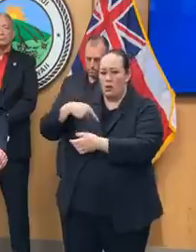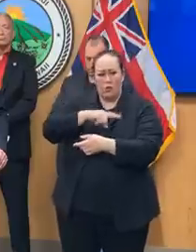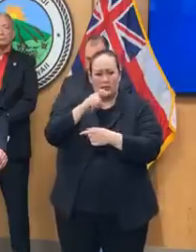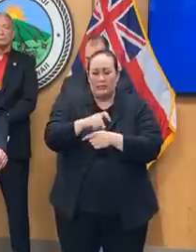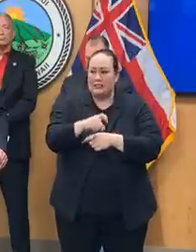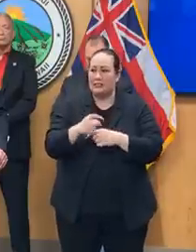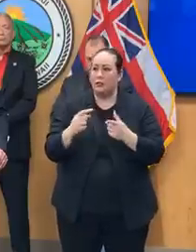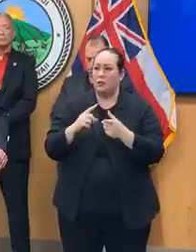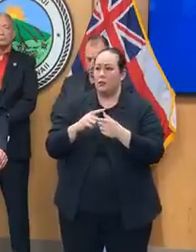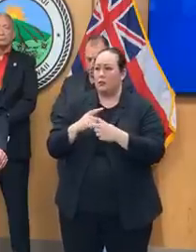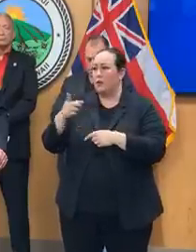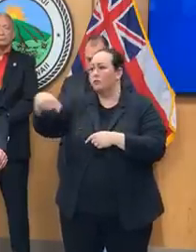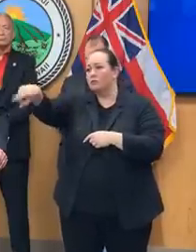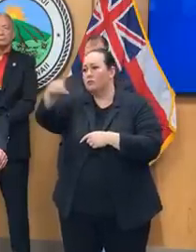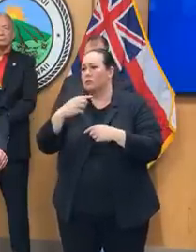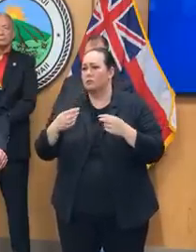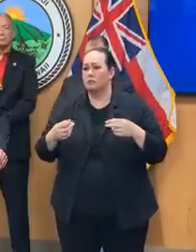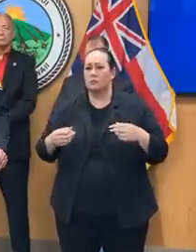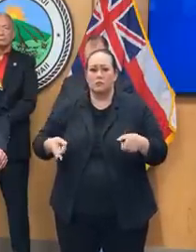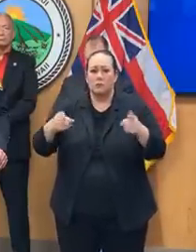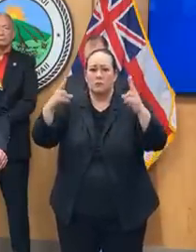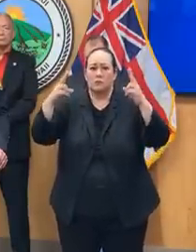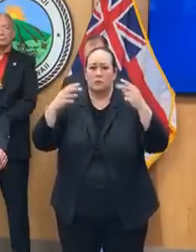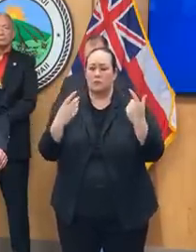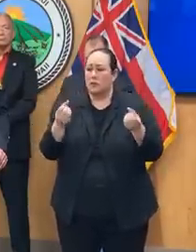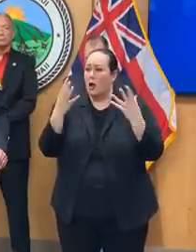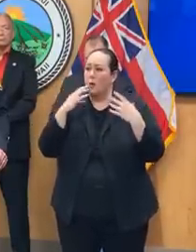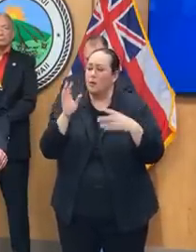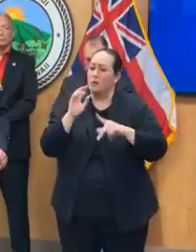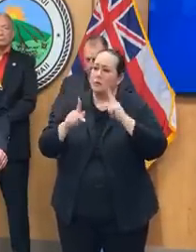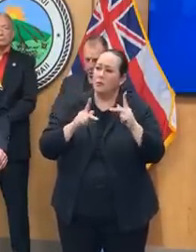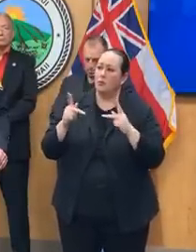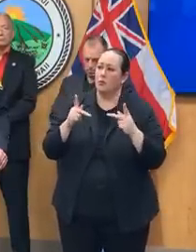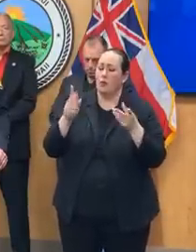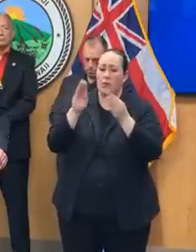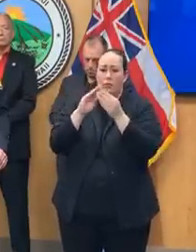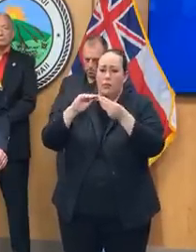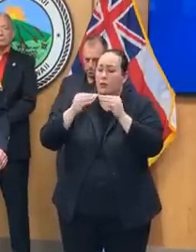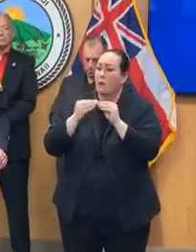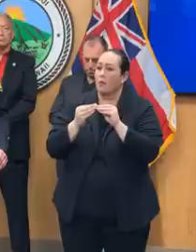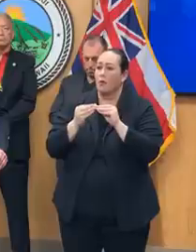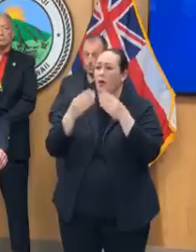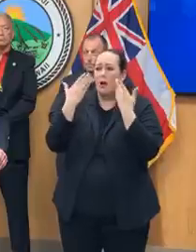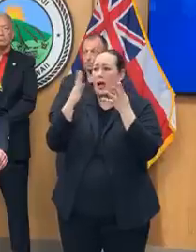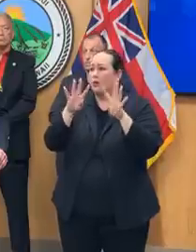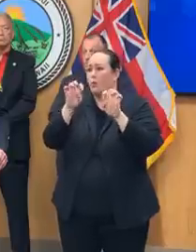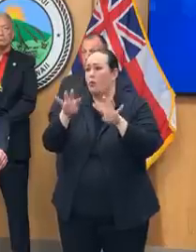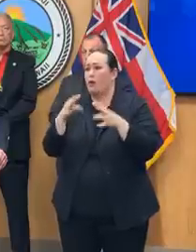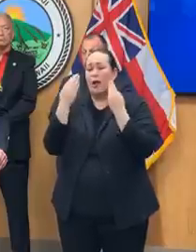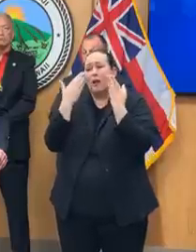go and paint a picture of what the number is, and I said, I don't know that final number